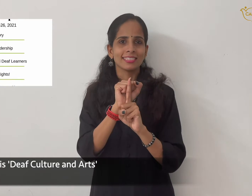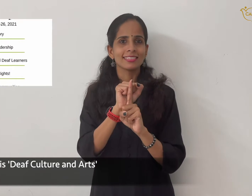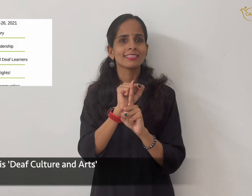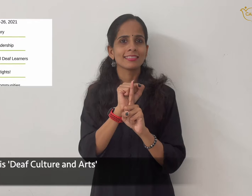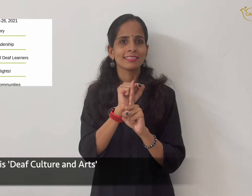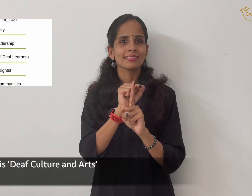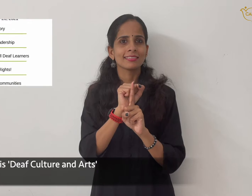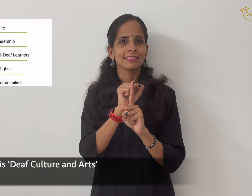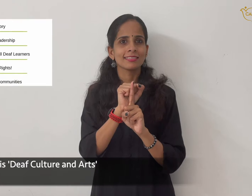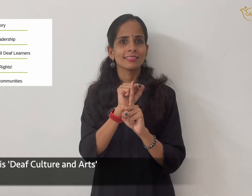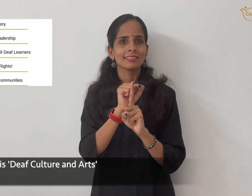and